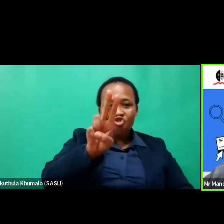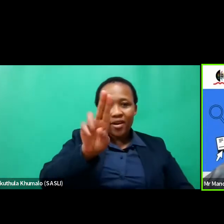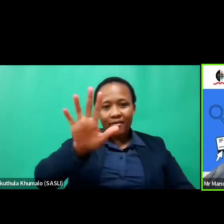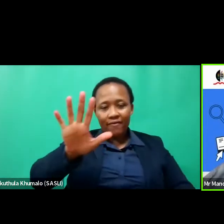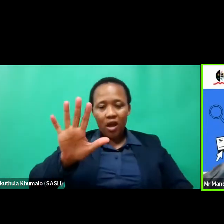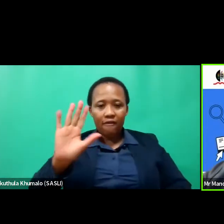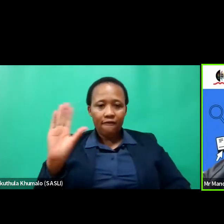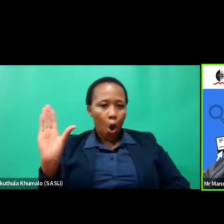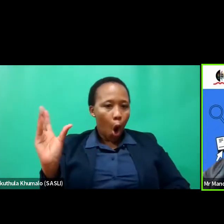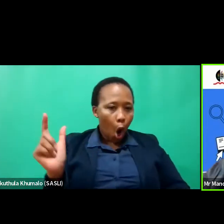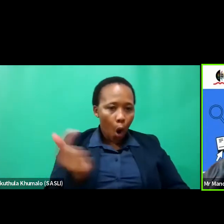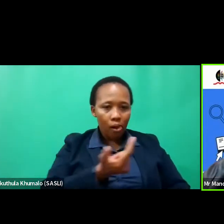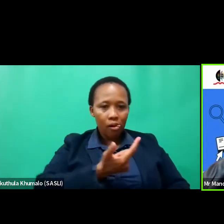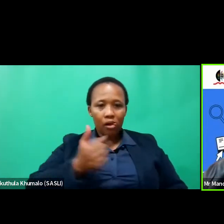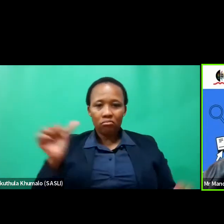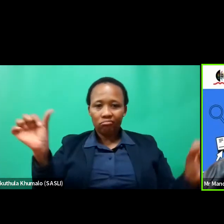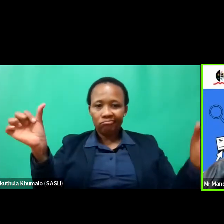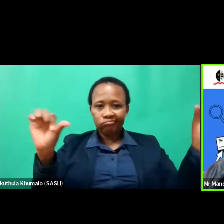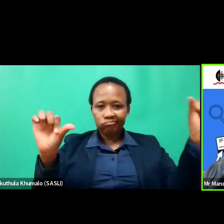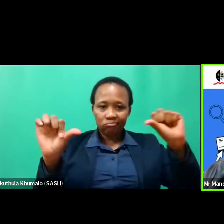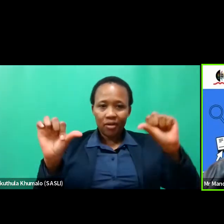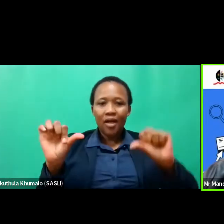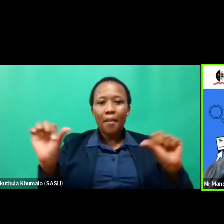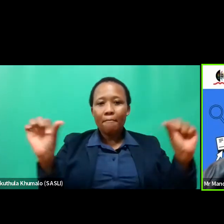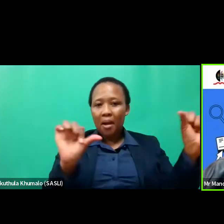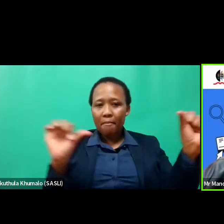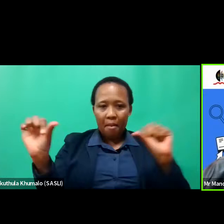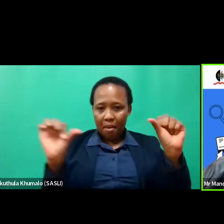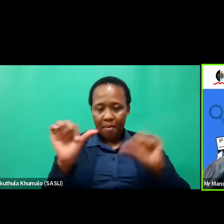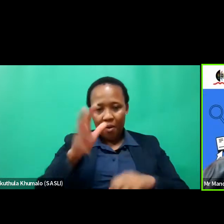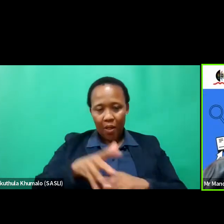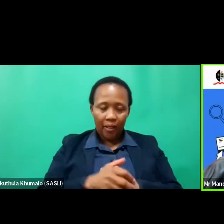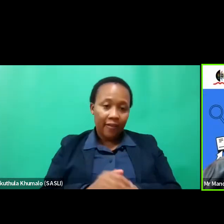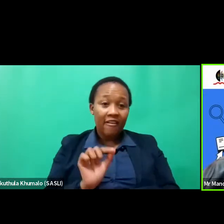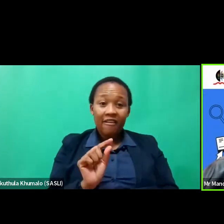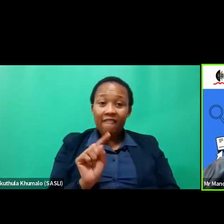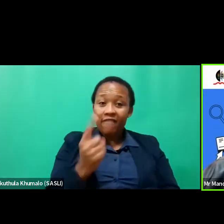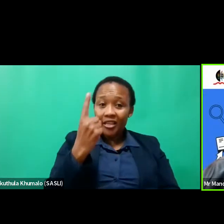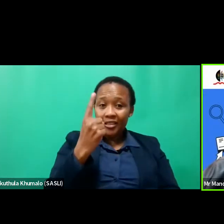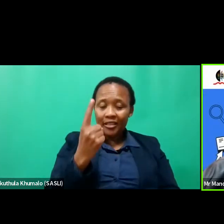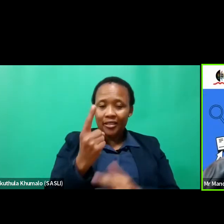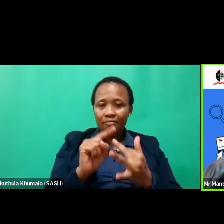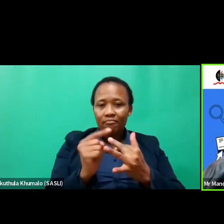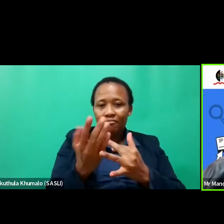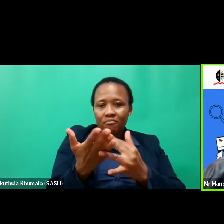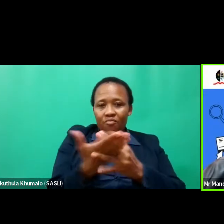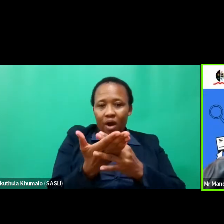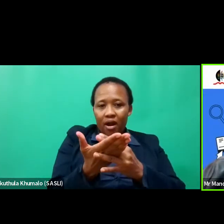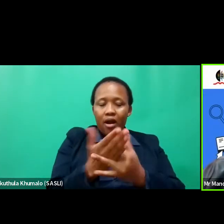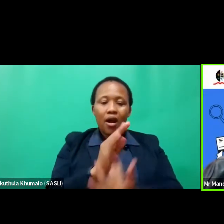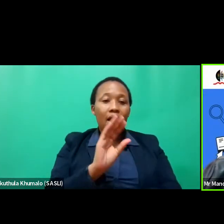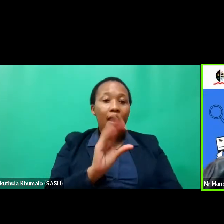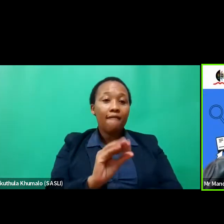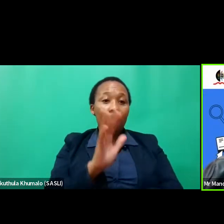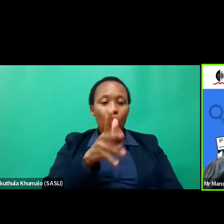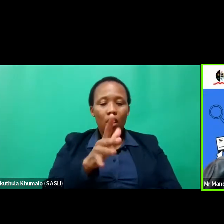now going to have our first interval break, and we are expected to be back